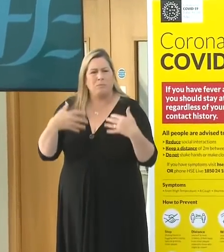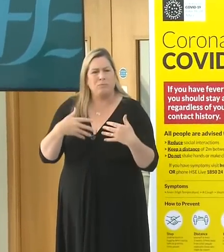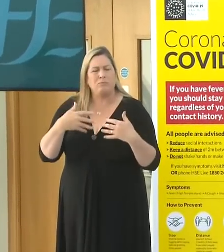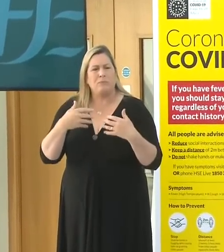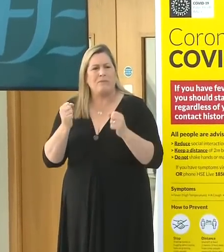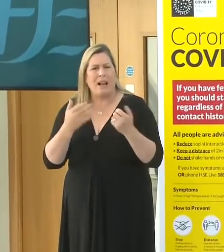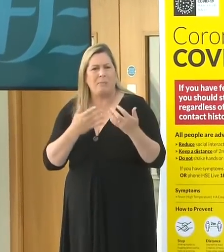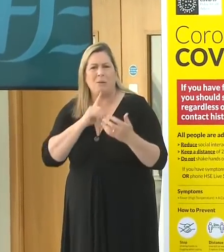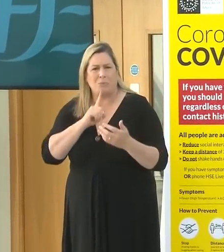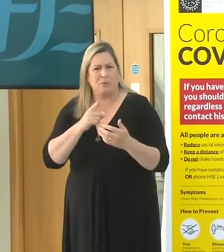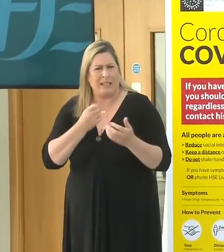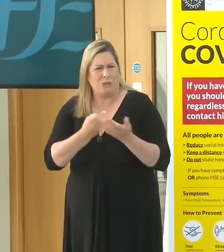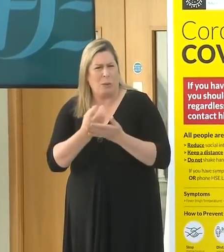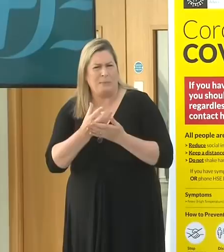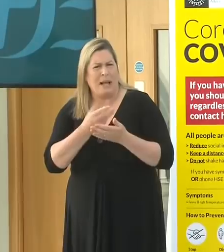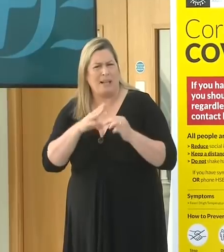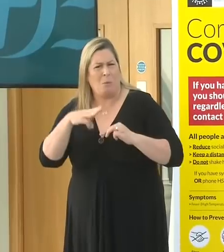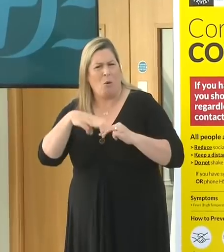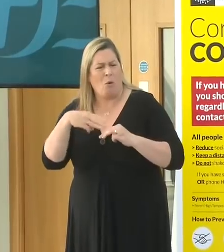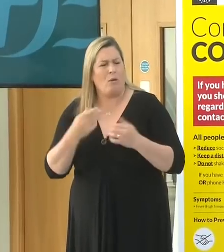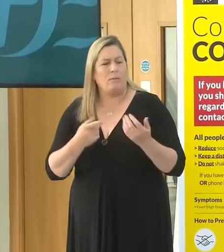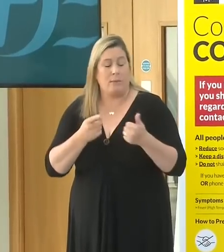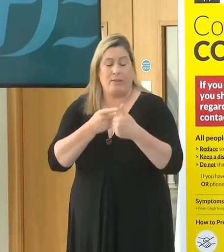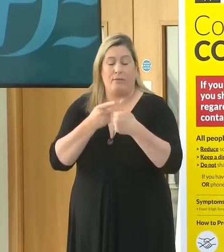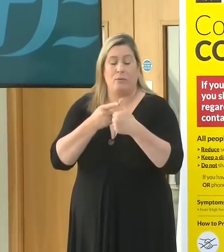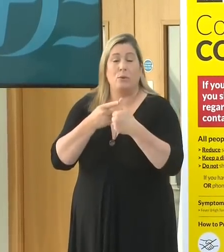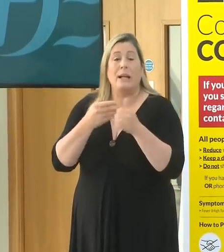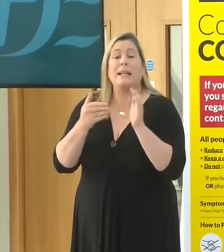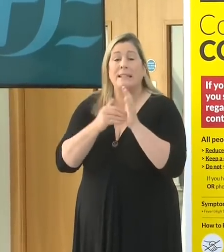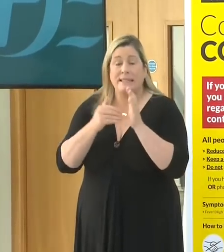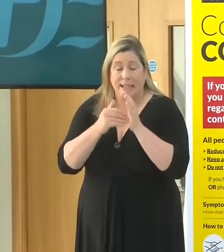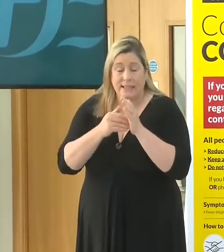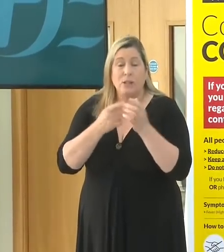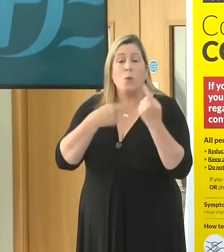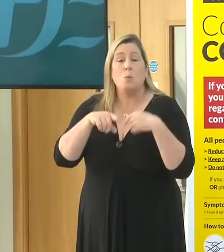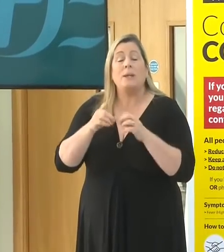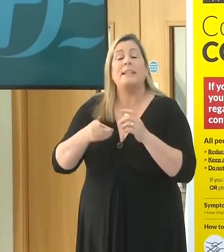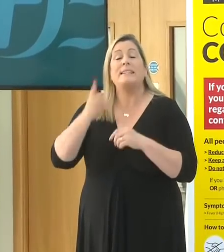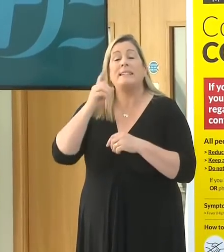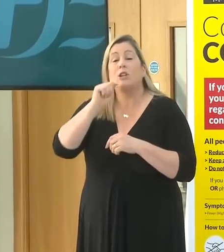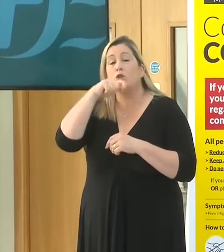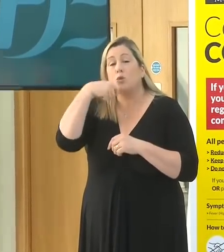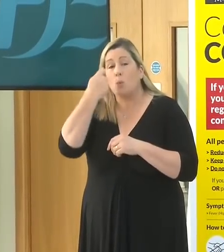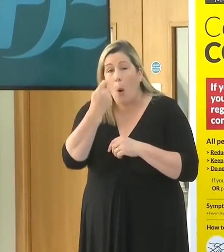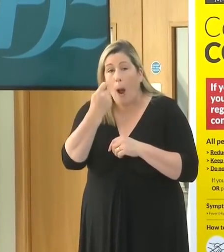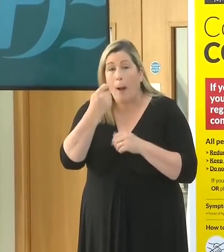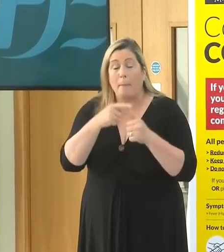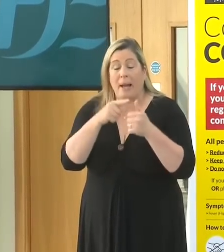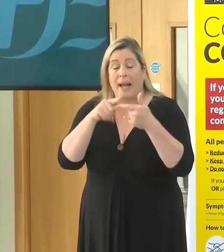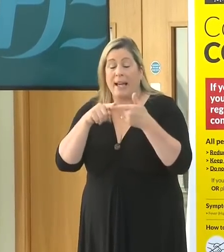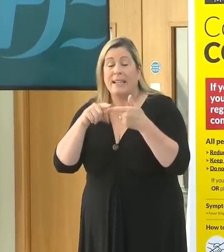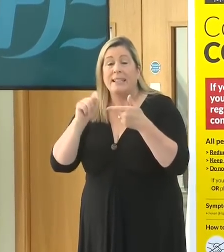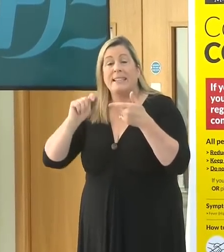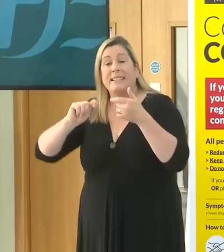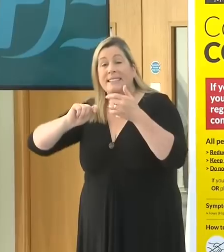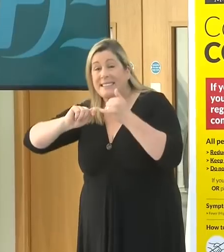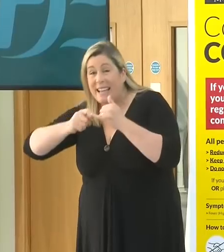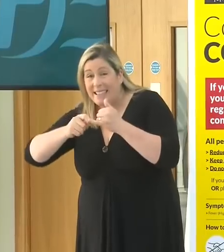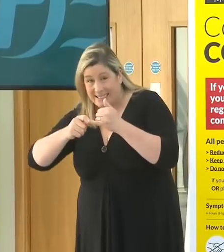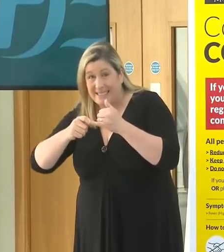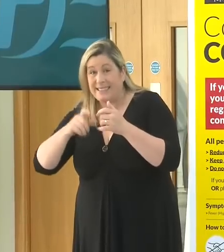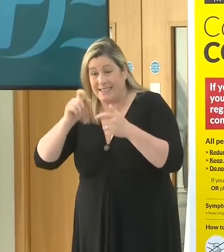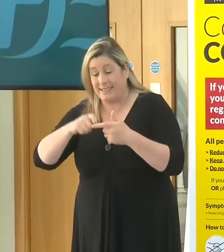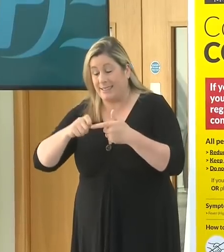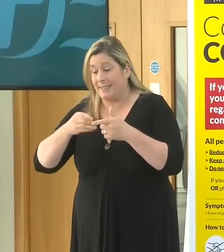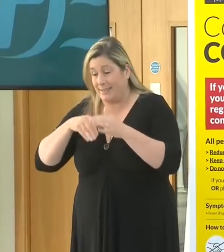one first, we had a couple of measures. First of all, we had swab test to result, which was